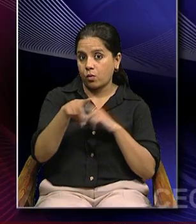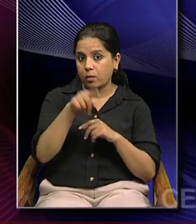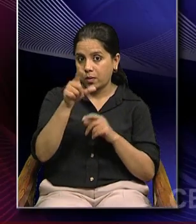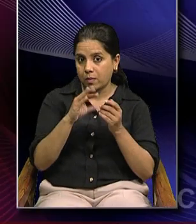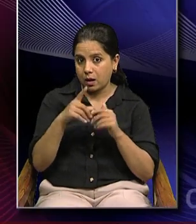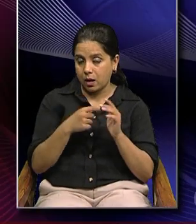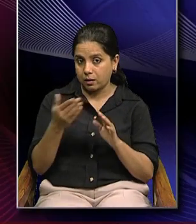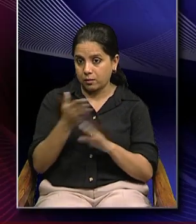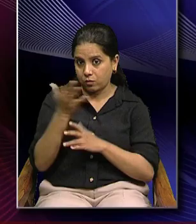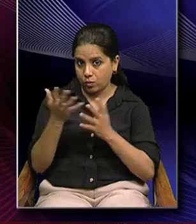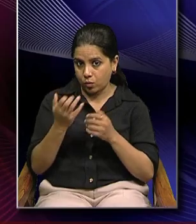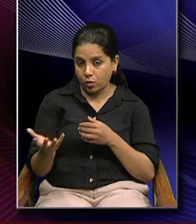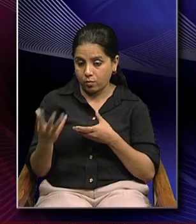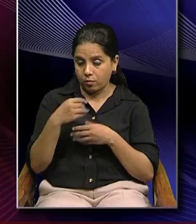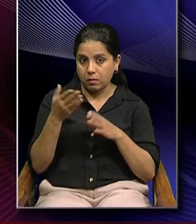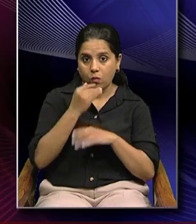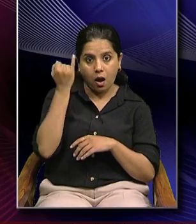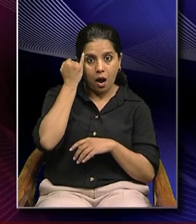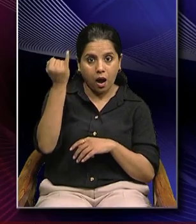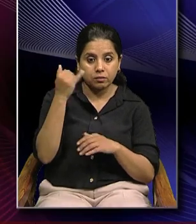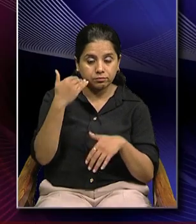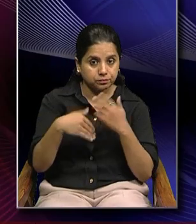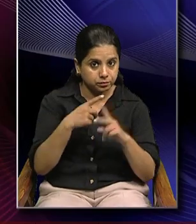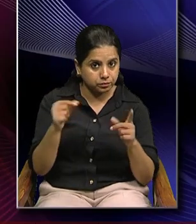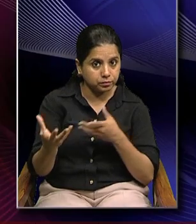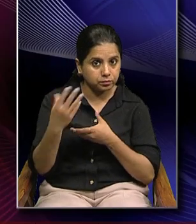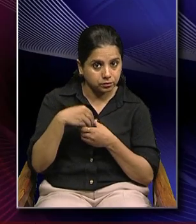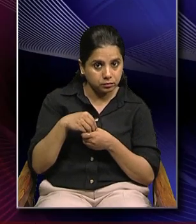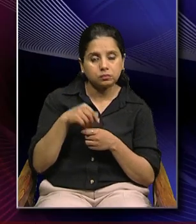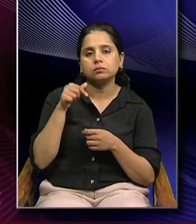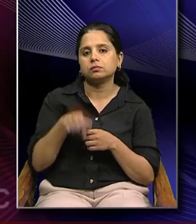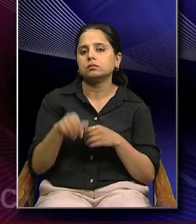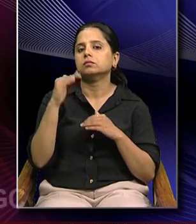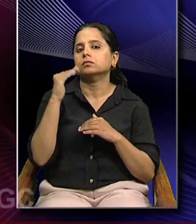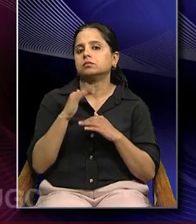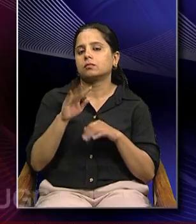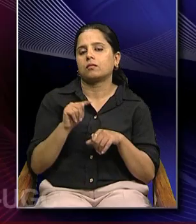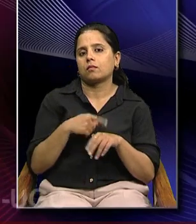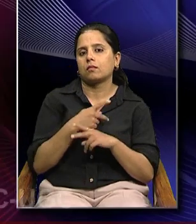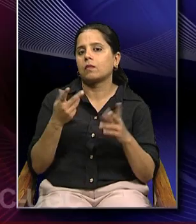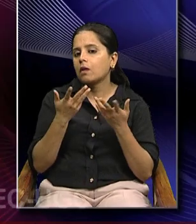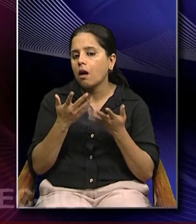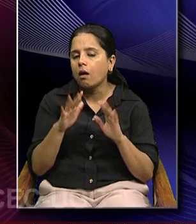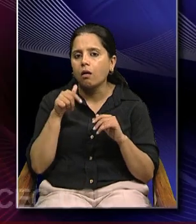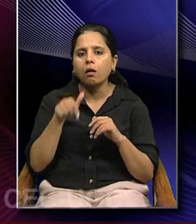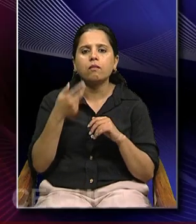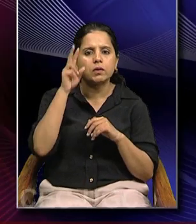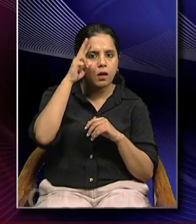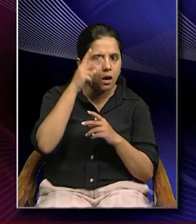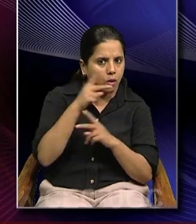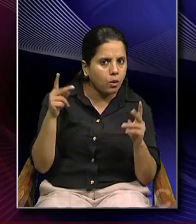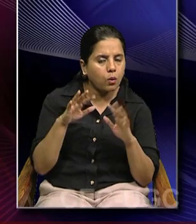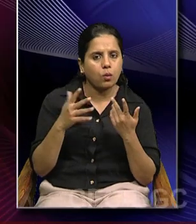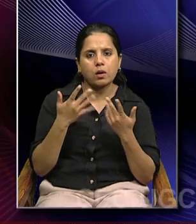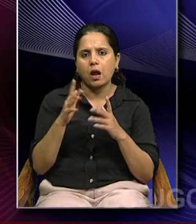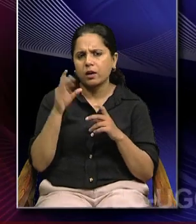customers early in the ideation stage, then of course there is very less chances of any inhibition, doubt or any kind